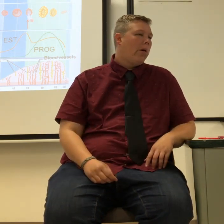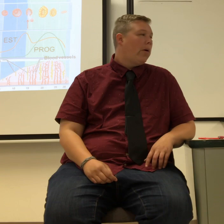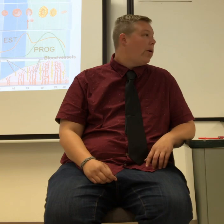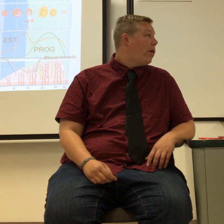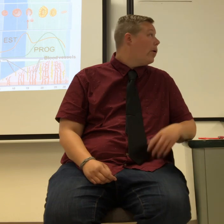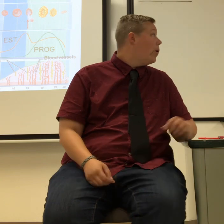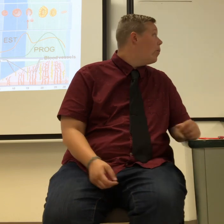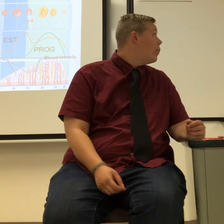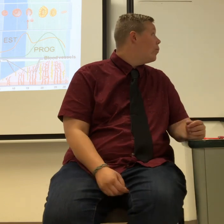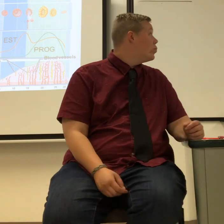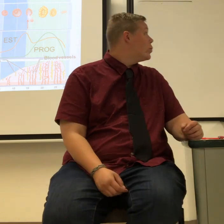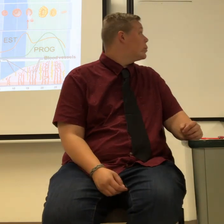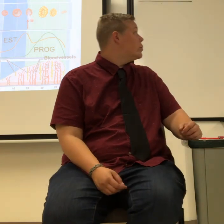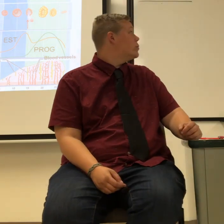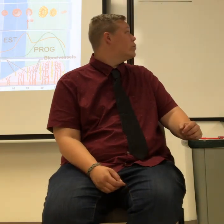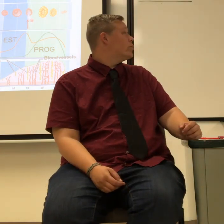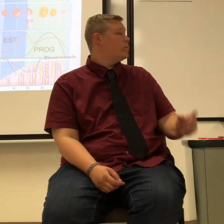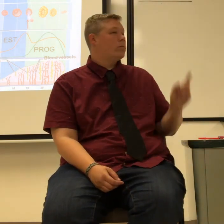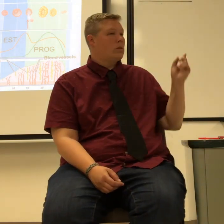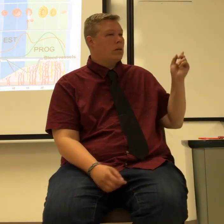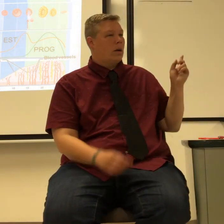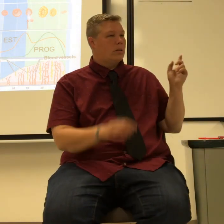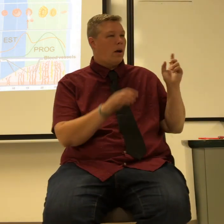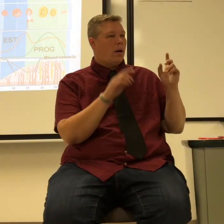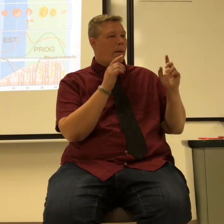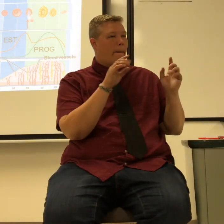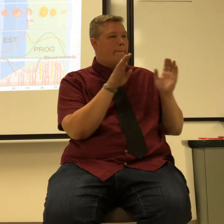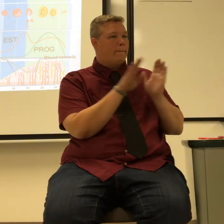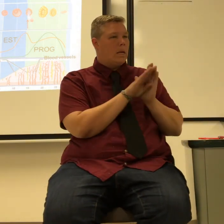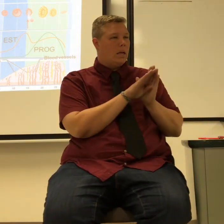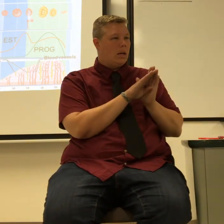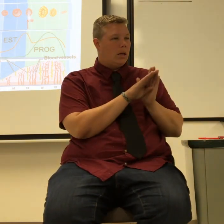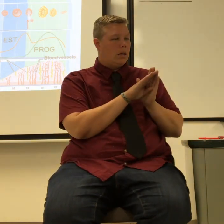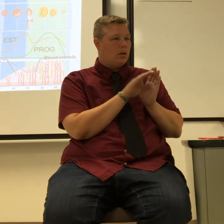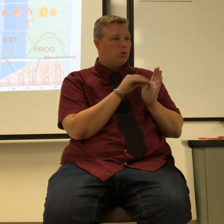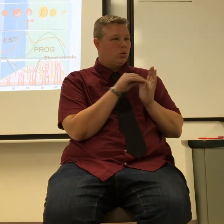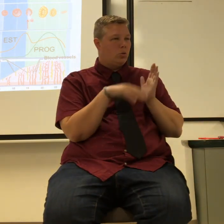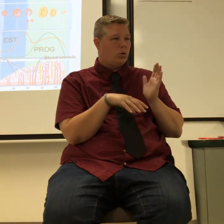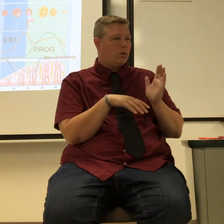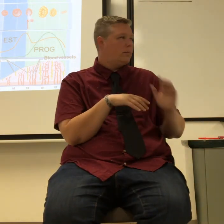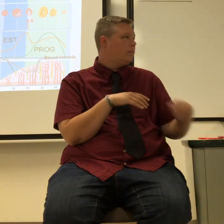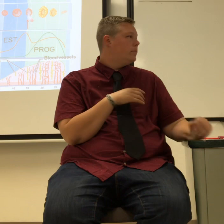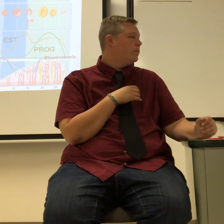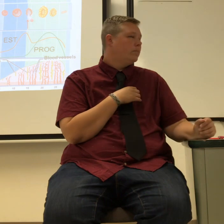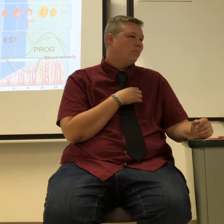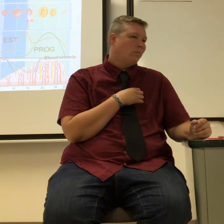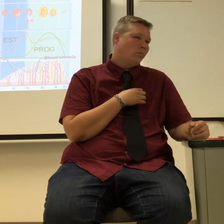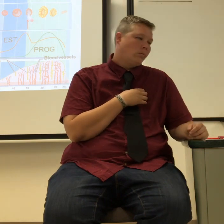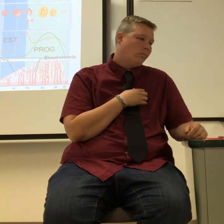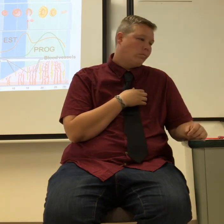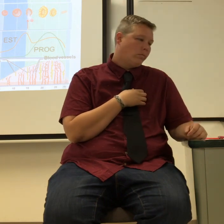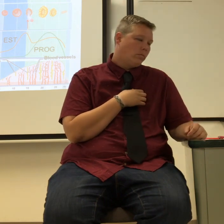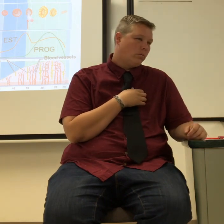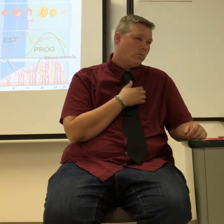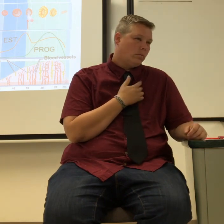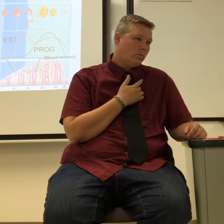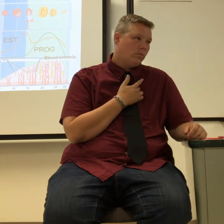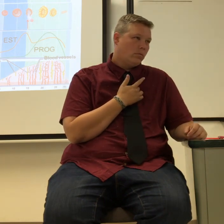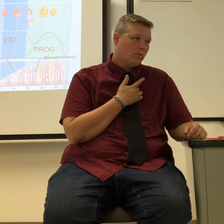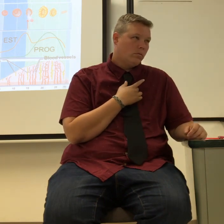I'll erase that, and this is what you'll turn in, and I mark a point off. And you're like,